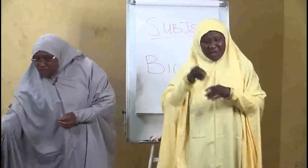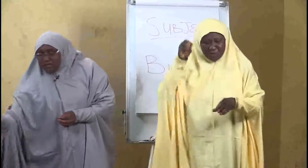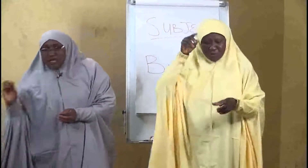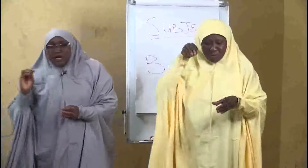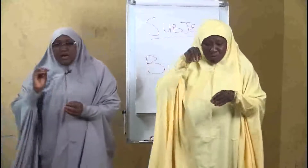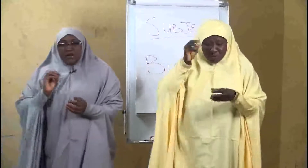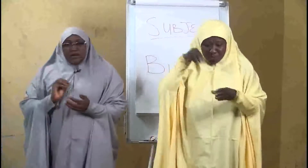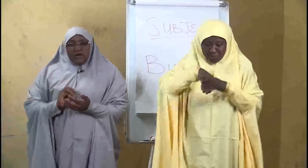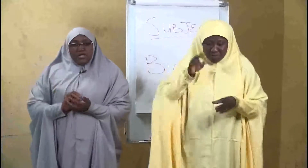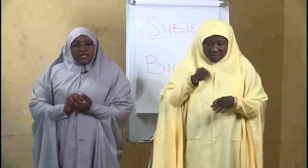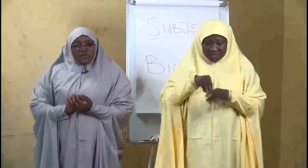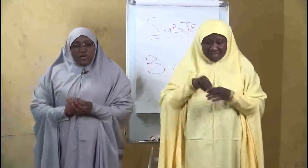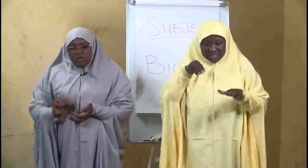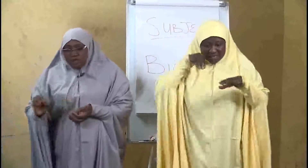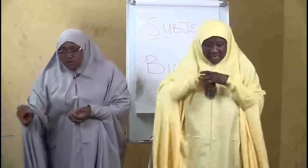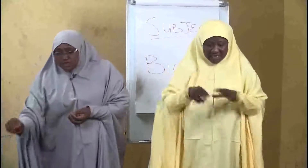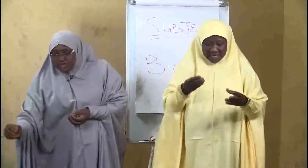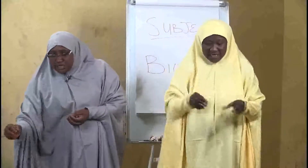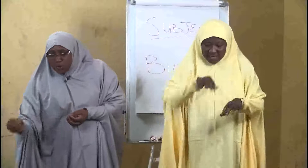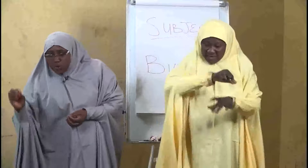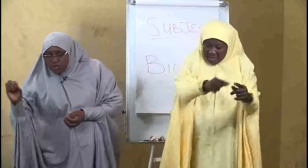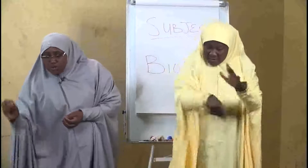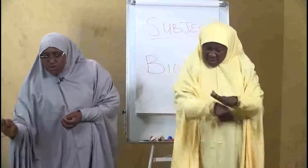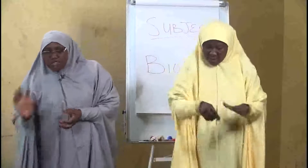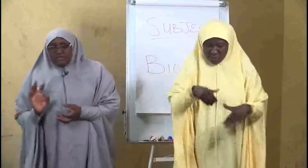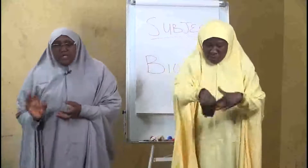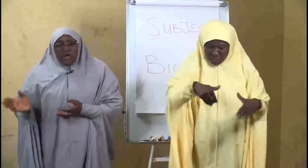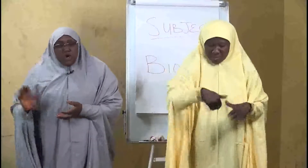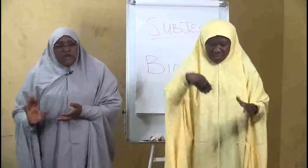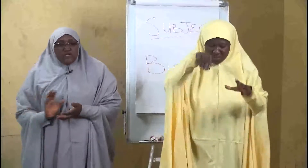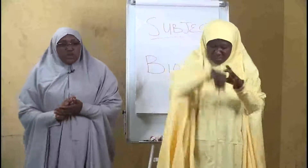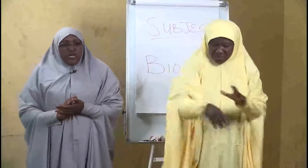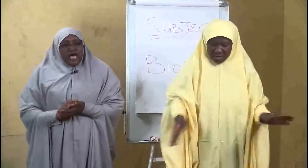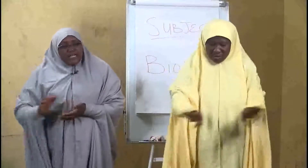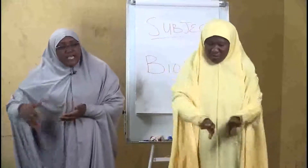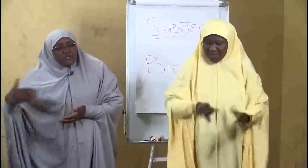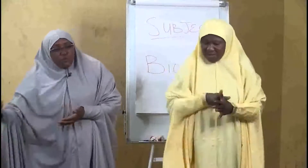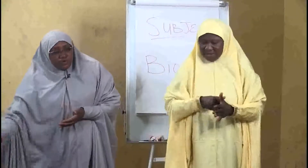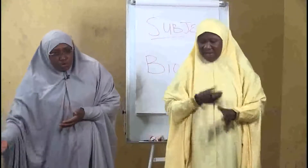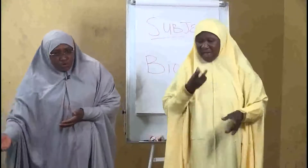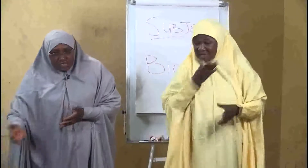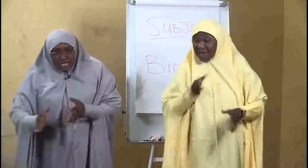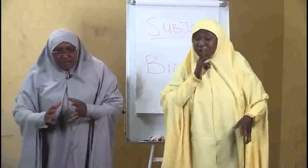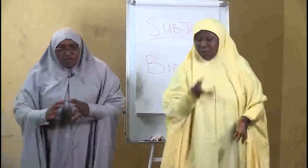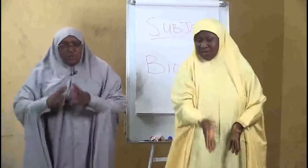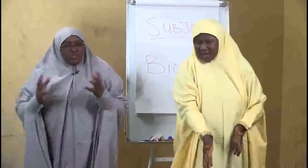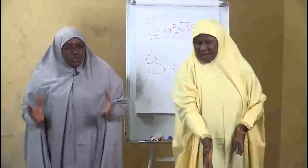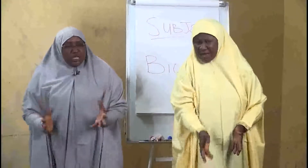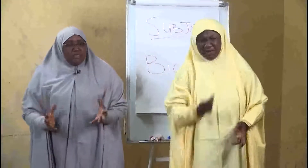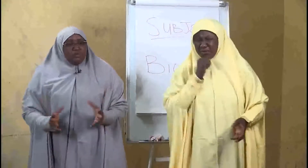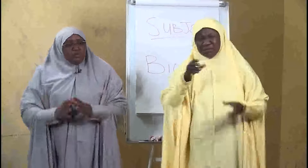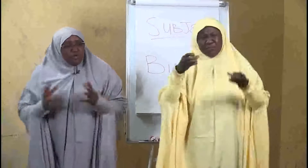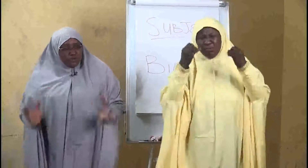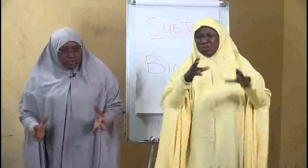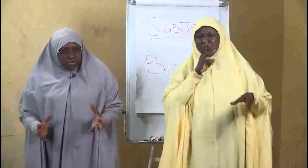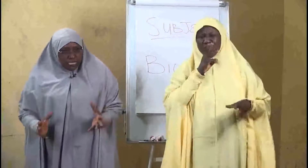it under the soil. Maybe you just dig a hole, put it, cover the soil, and there is moisture. It doesn't have to be much water,